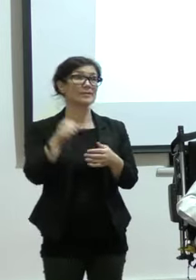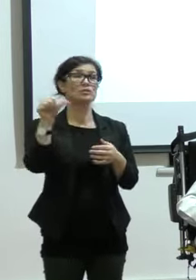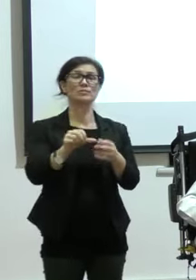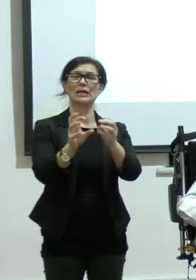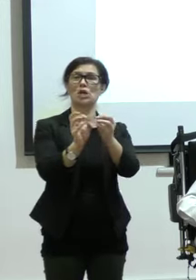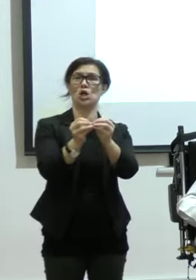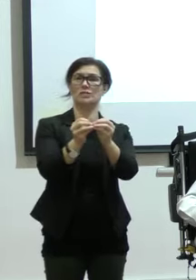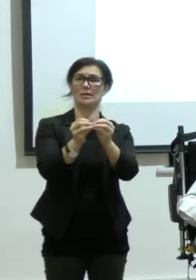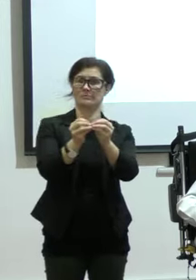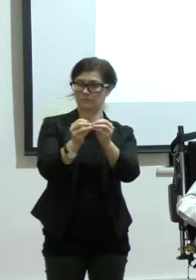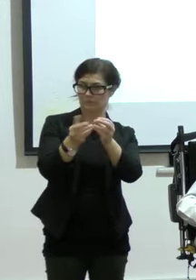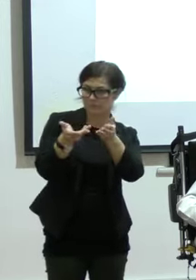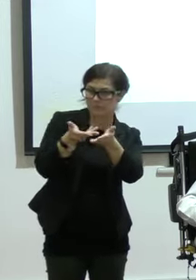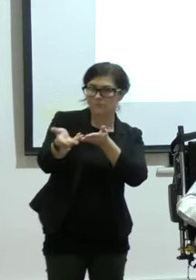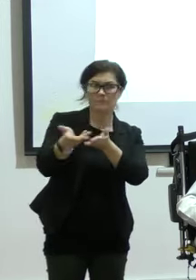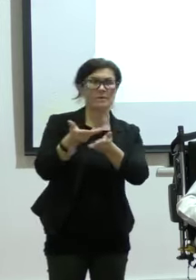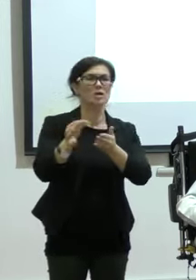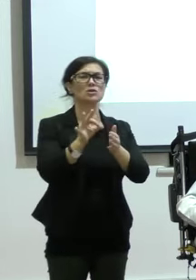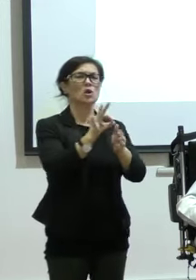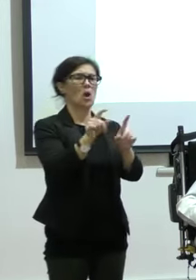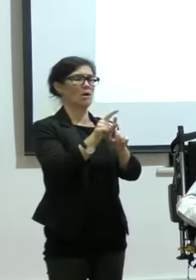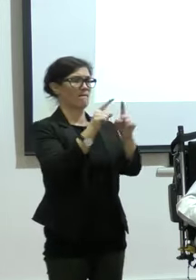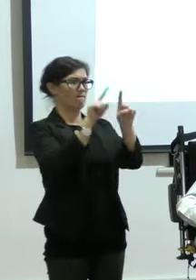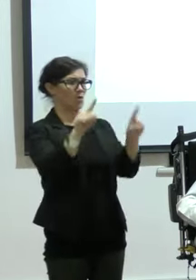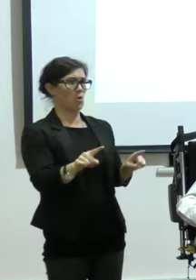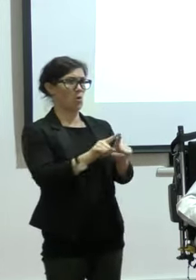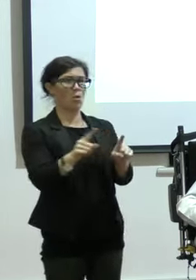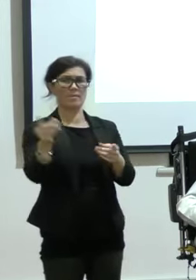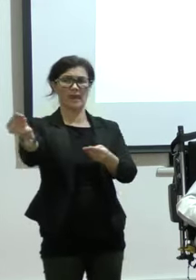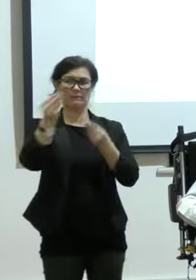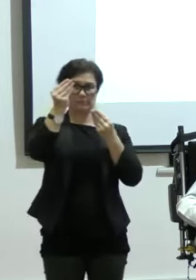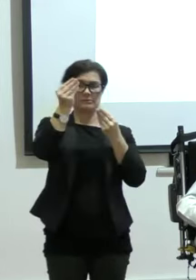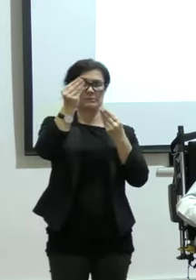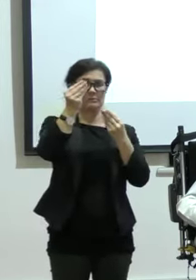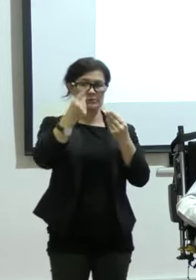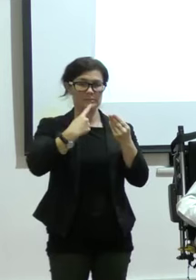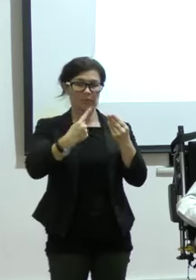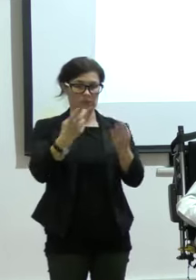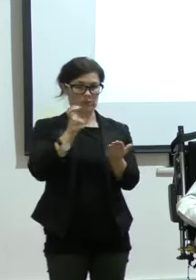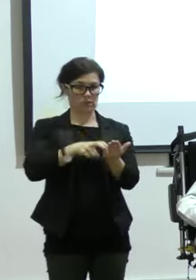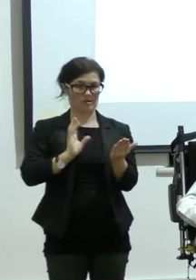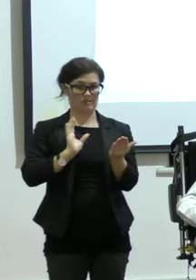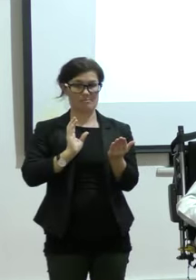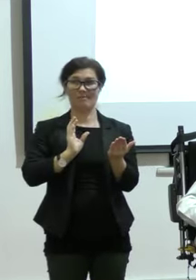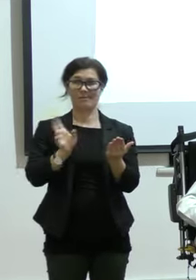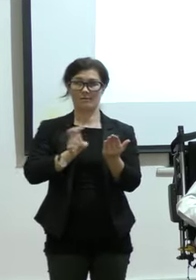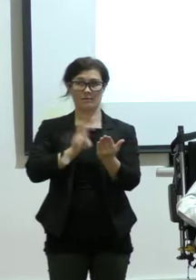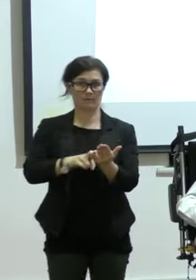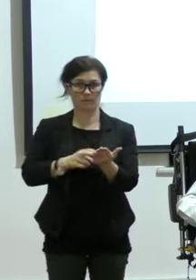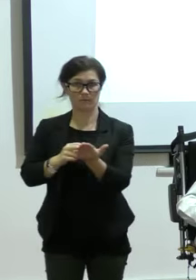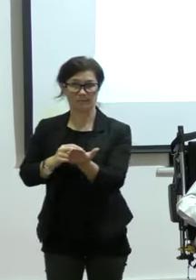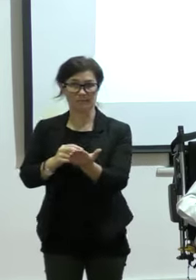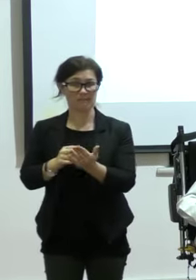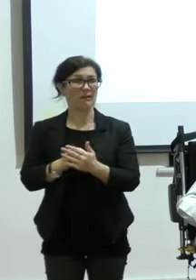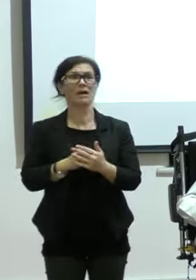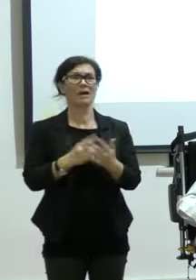negotiation. So it should not be a form that gets put in front of your face saying, sign here. And if you do that, I would